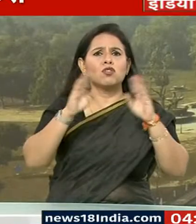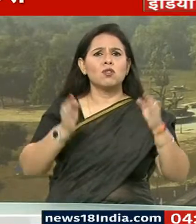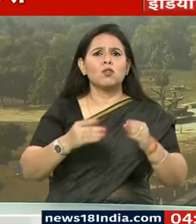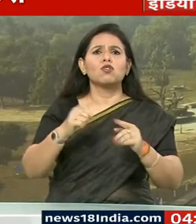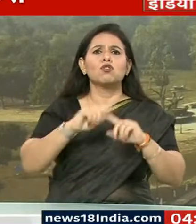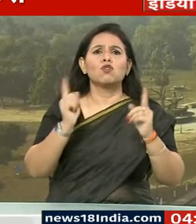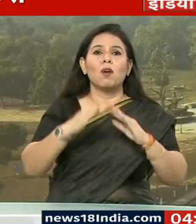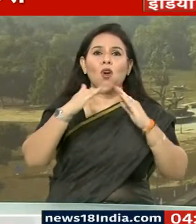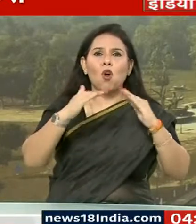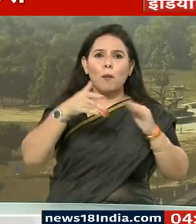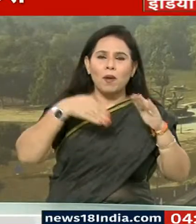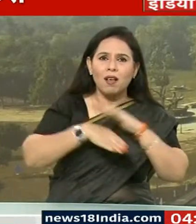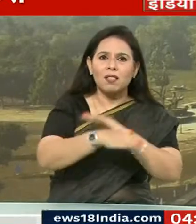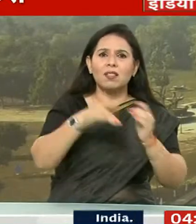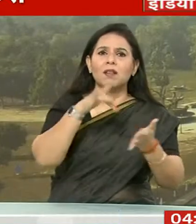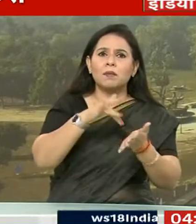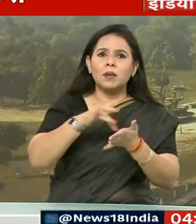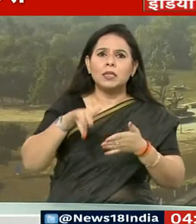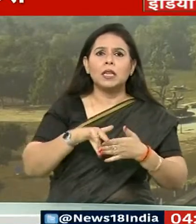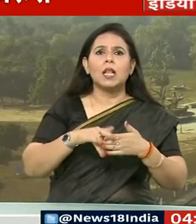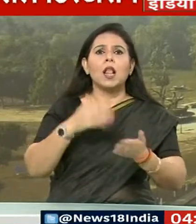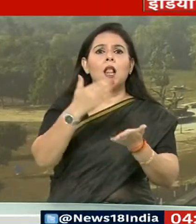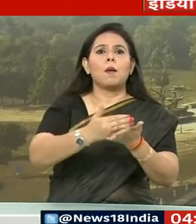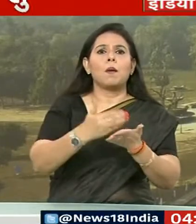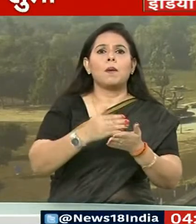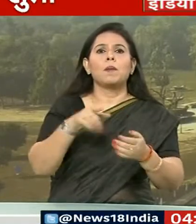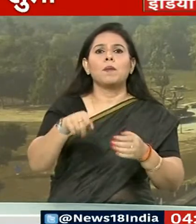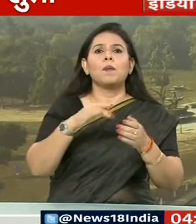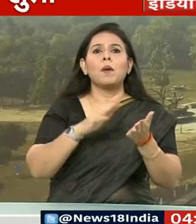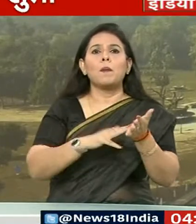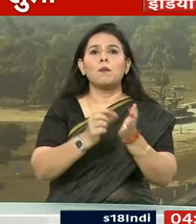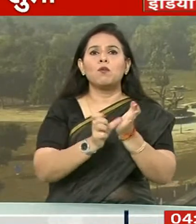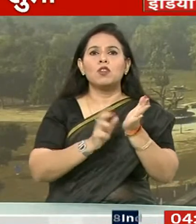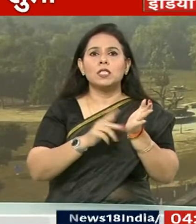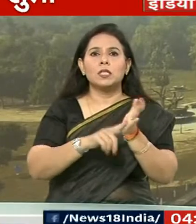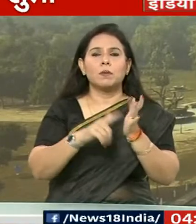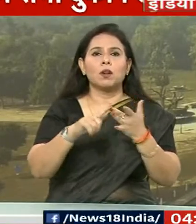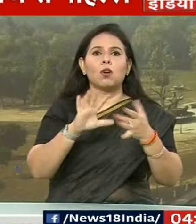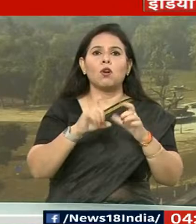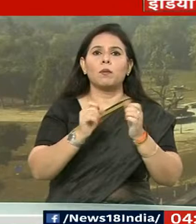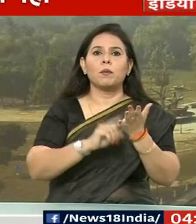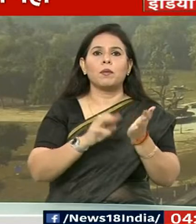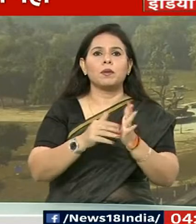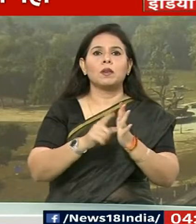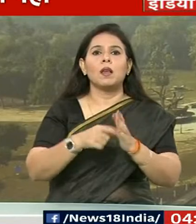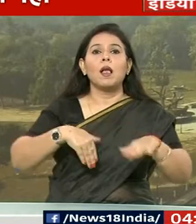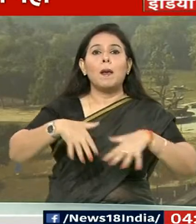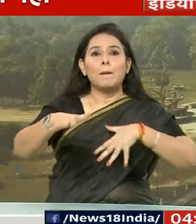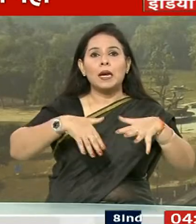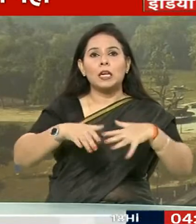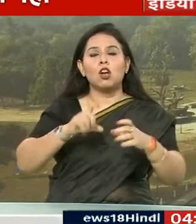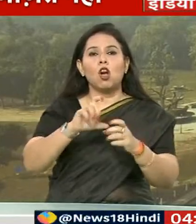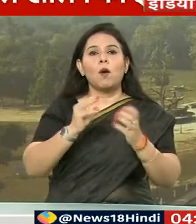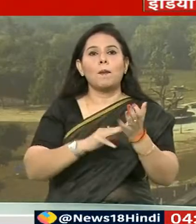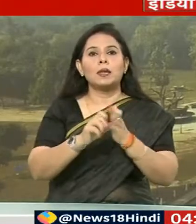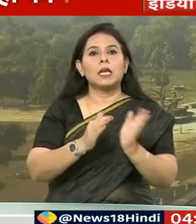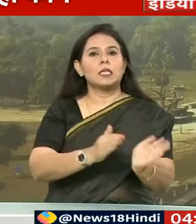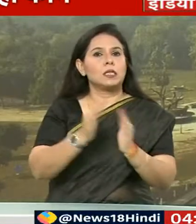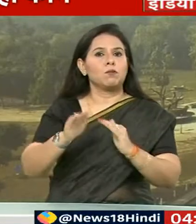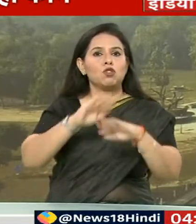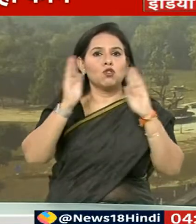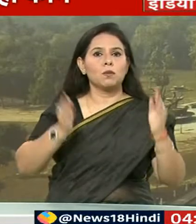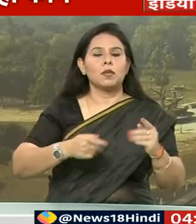shops, shops in residential complexes, the limit of municipal corporations and municipalities and market